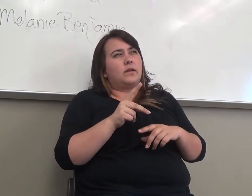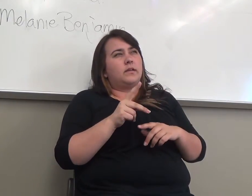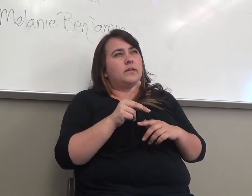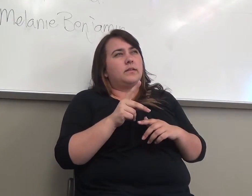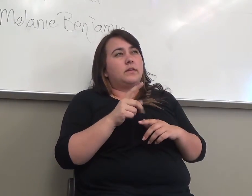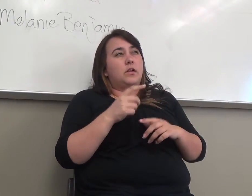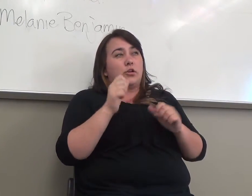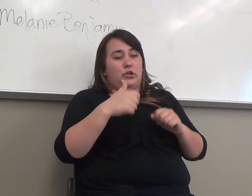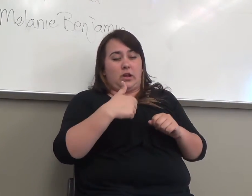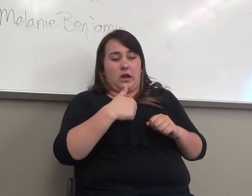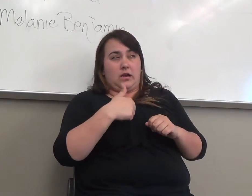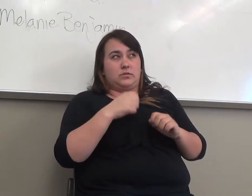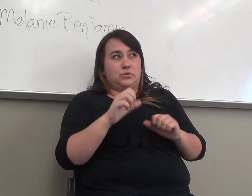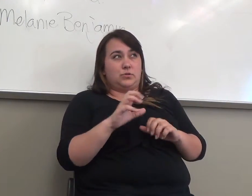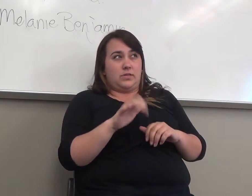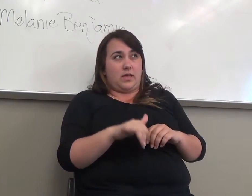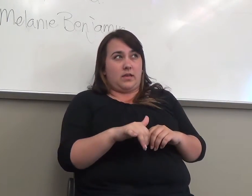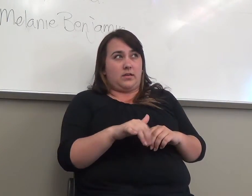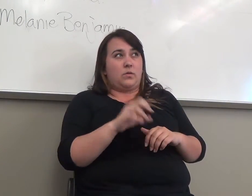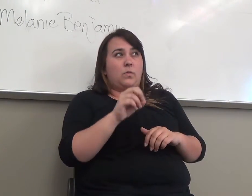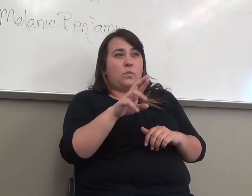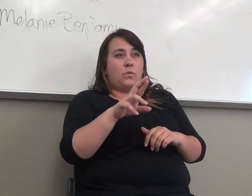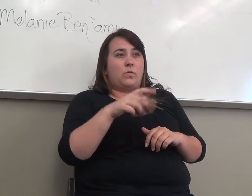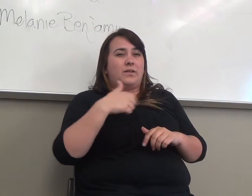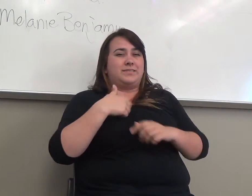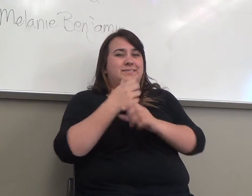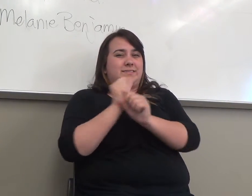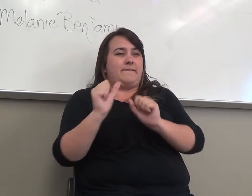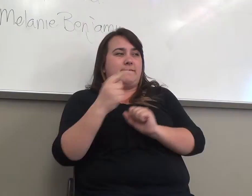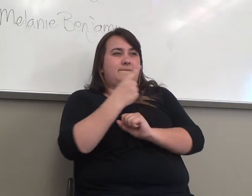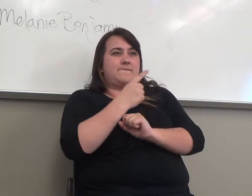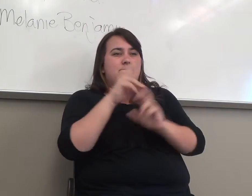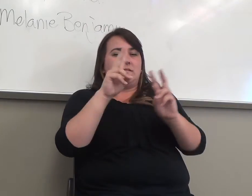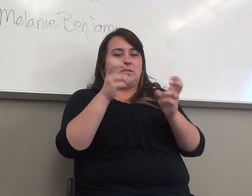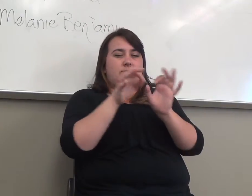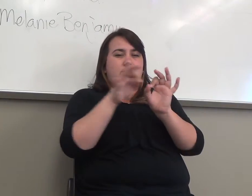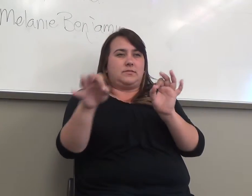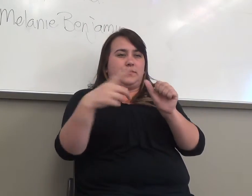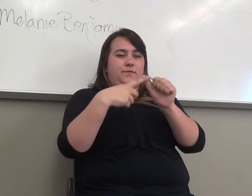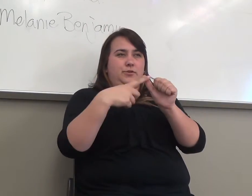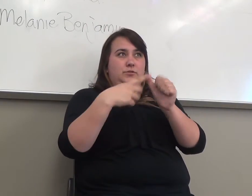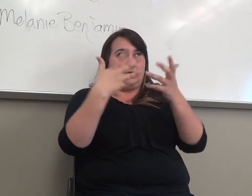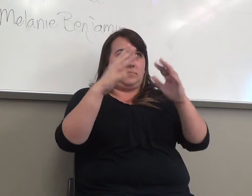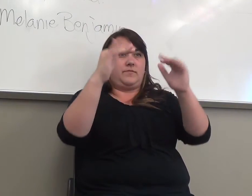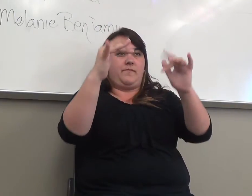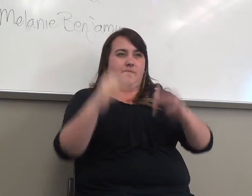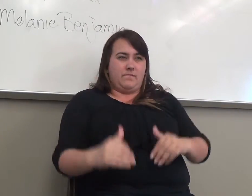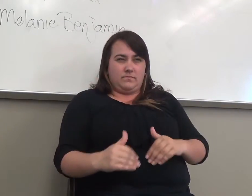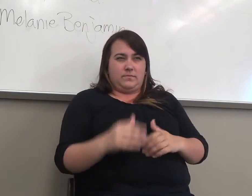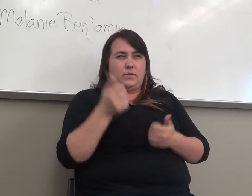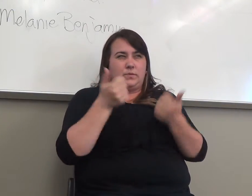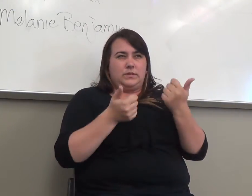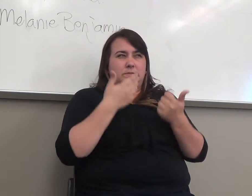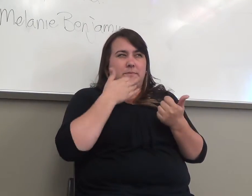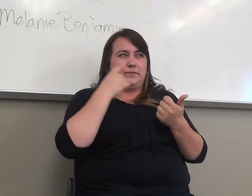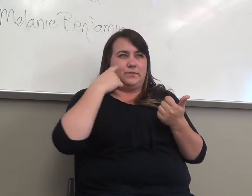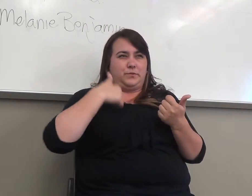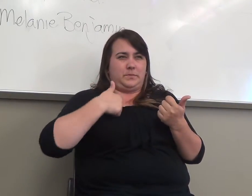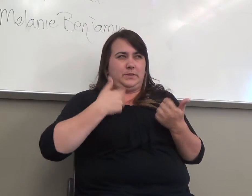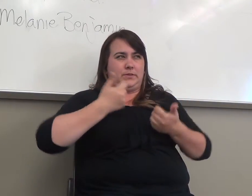I do that, or would I be safer getting my point up at the top and then going from there, okay?